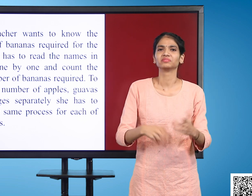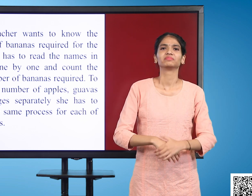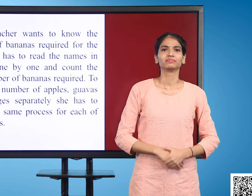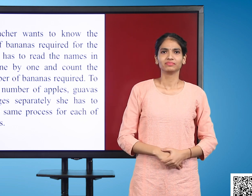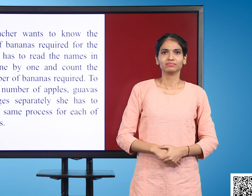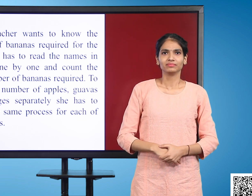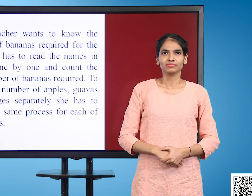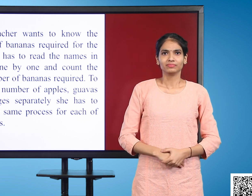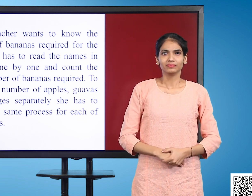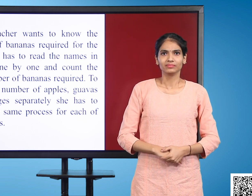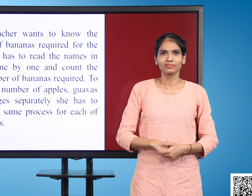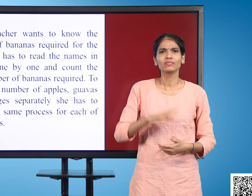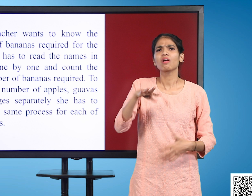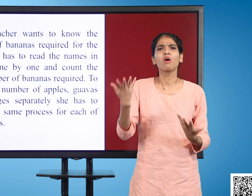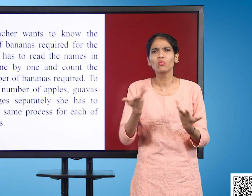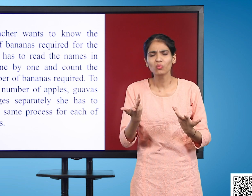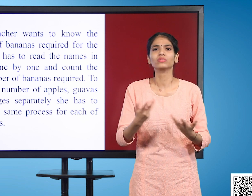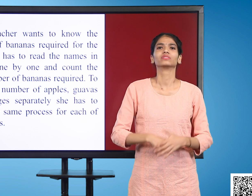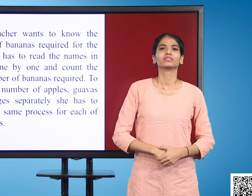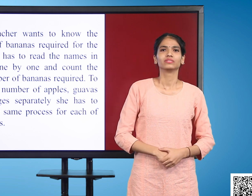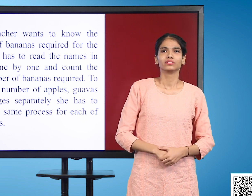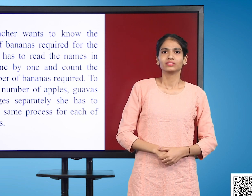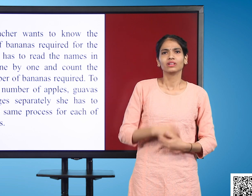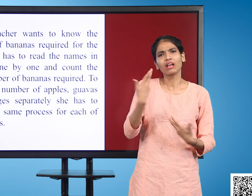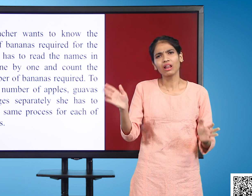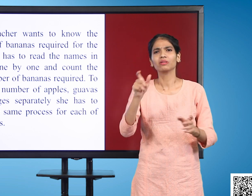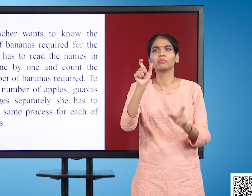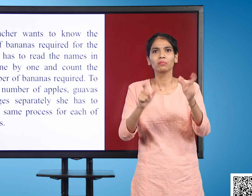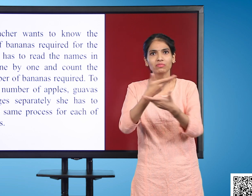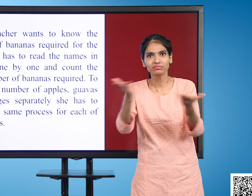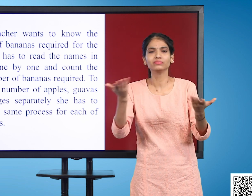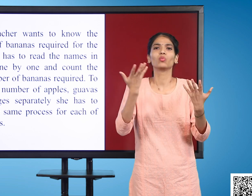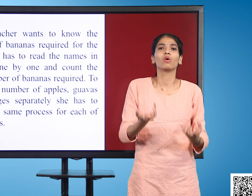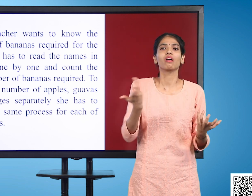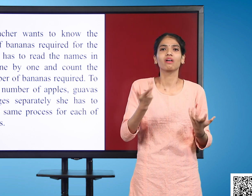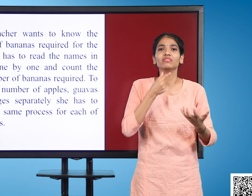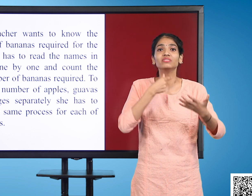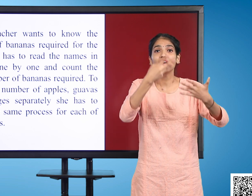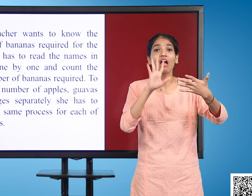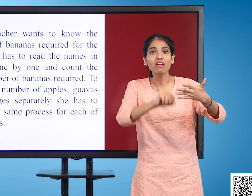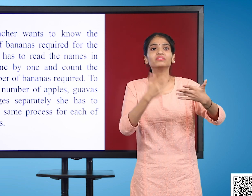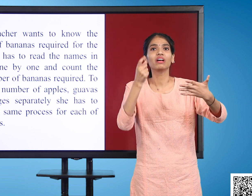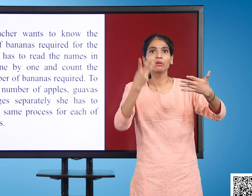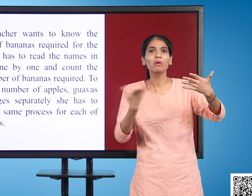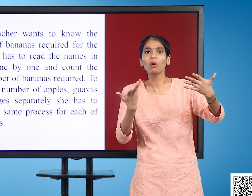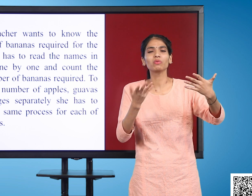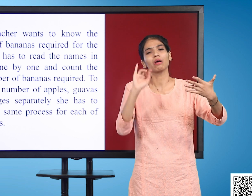To know the number of apples, guavas, and oranges separately, she has to repeat the same process